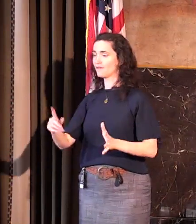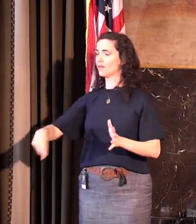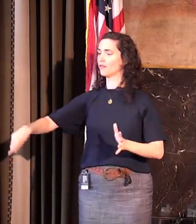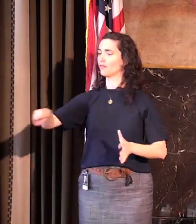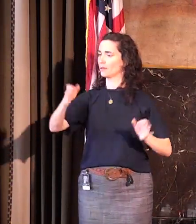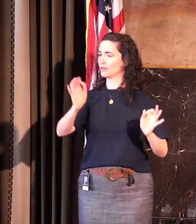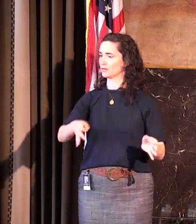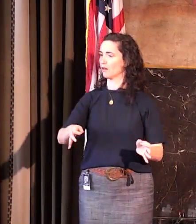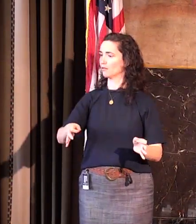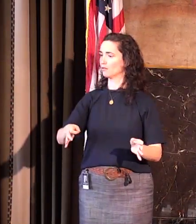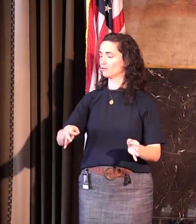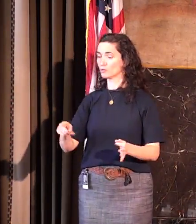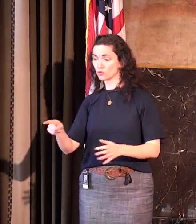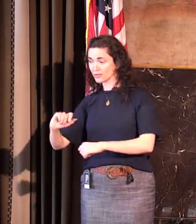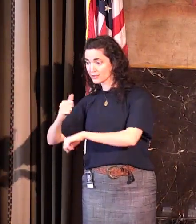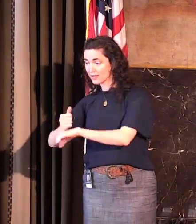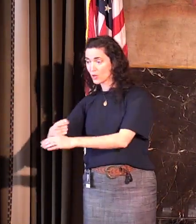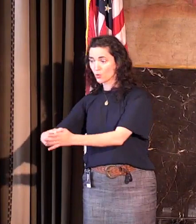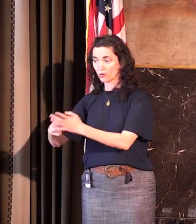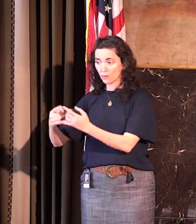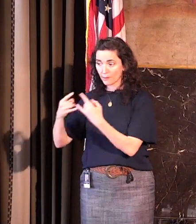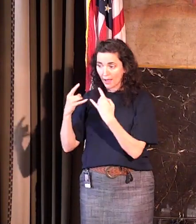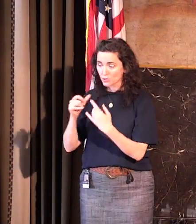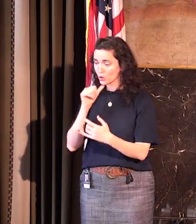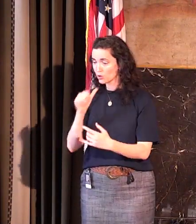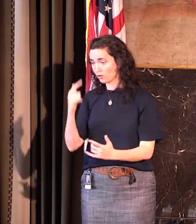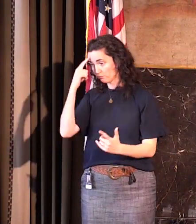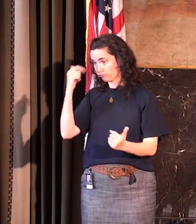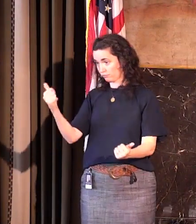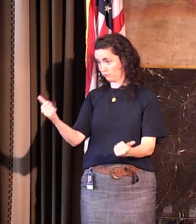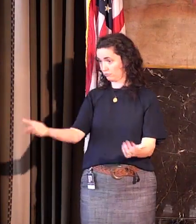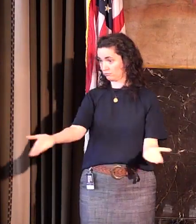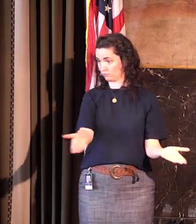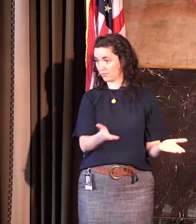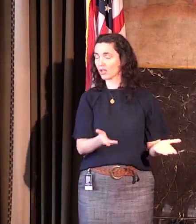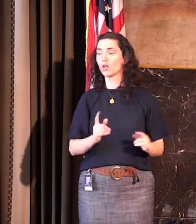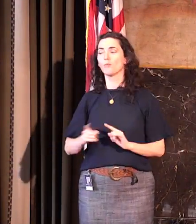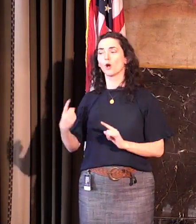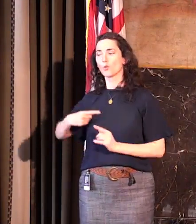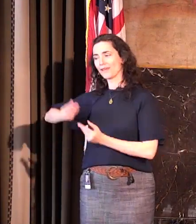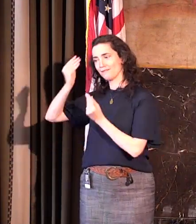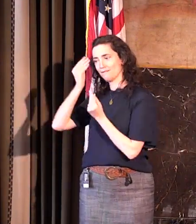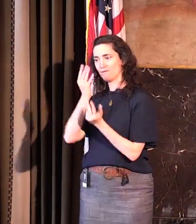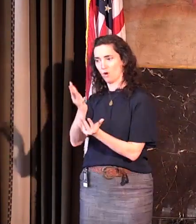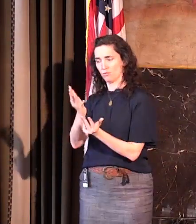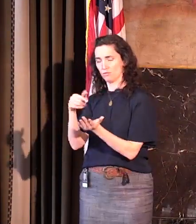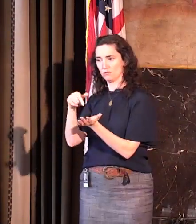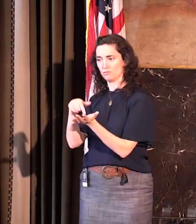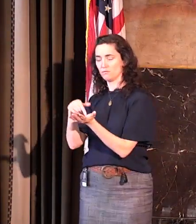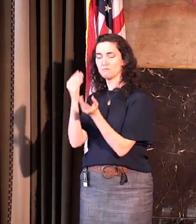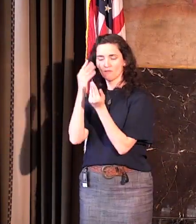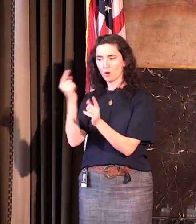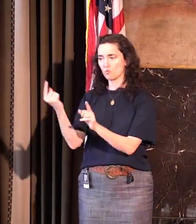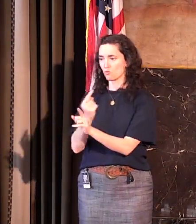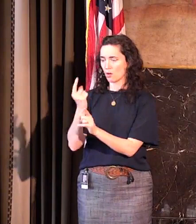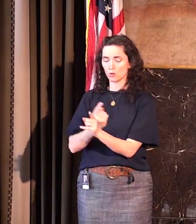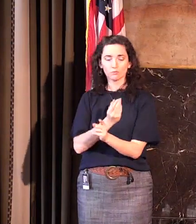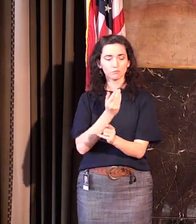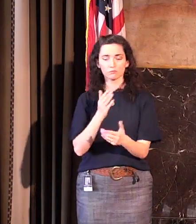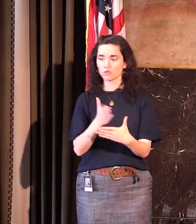to whether they institute a mandate or they don't, but we're making sure that they have the requisite